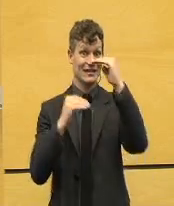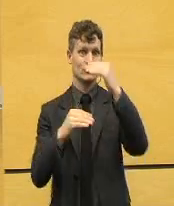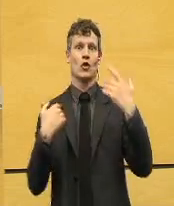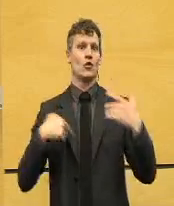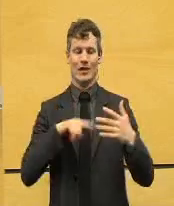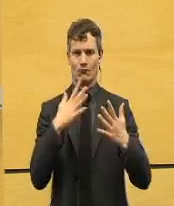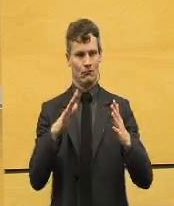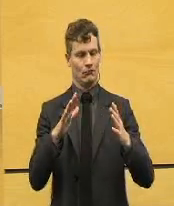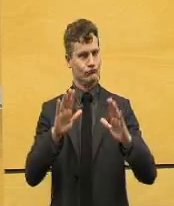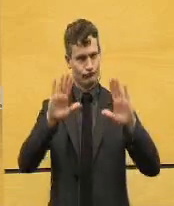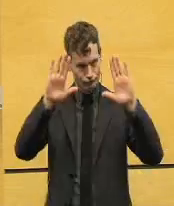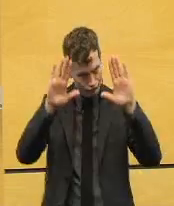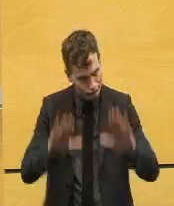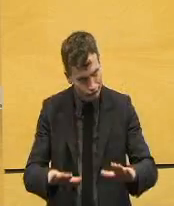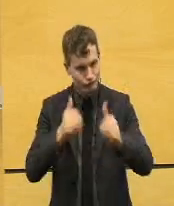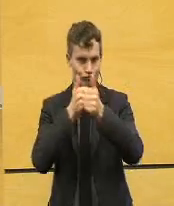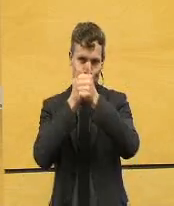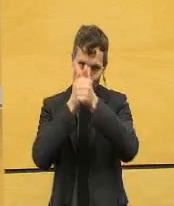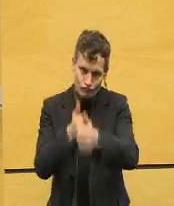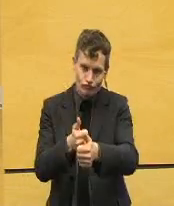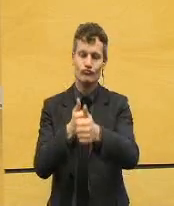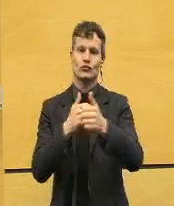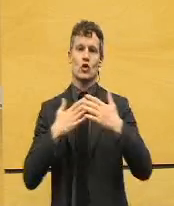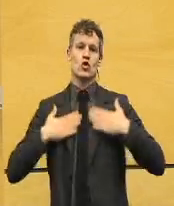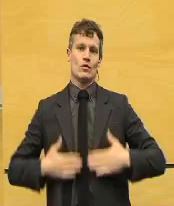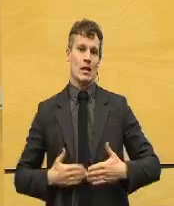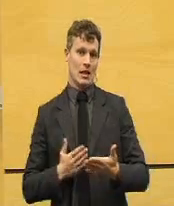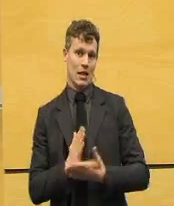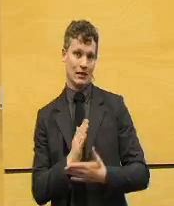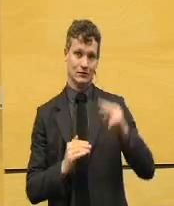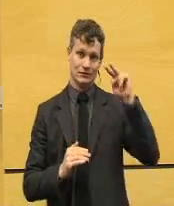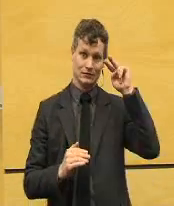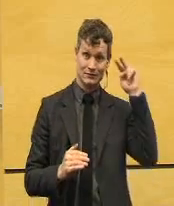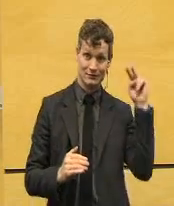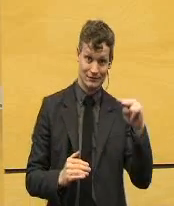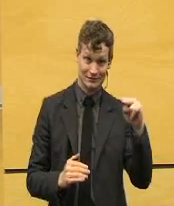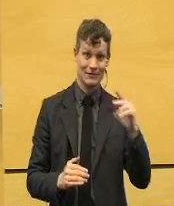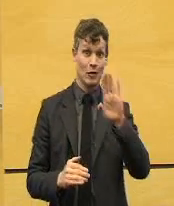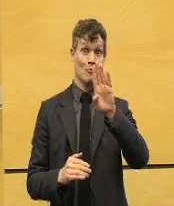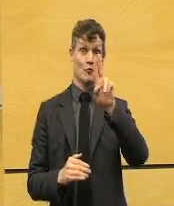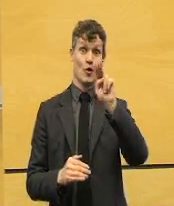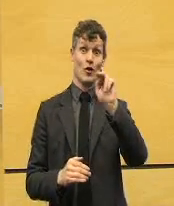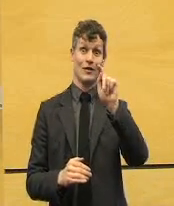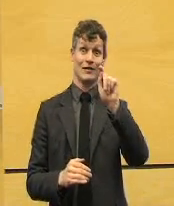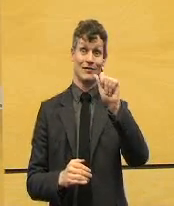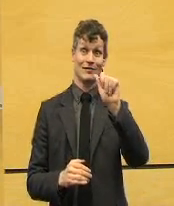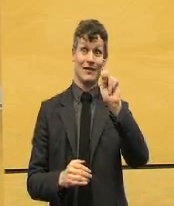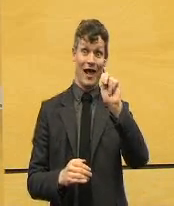model because this definition came from Mr. Muntien Buntan.